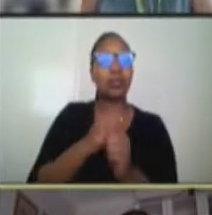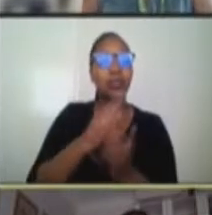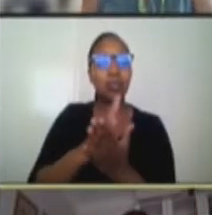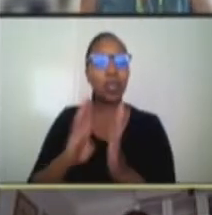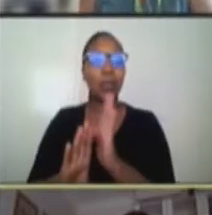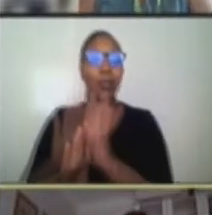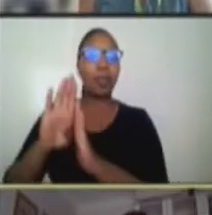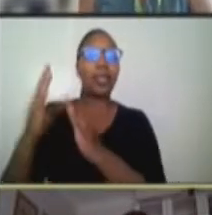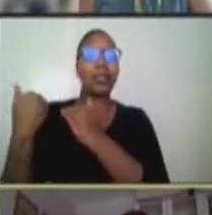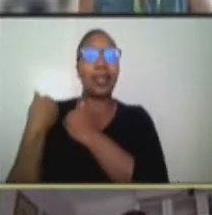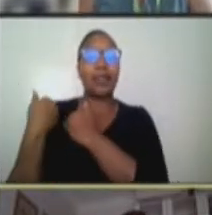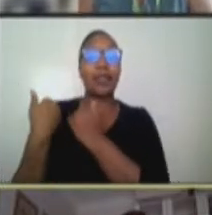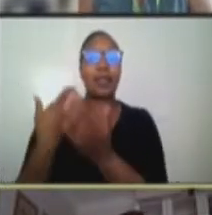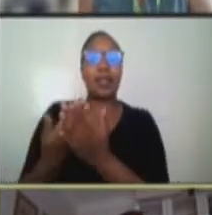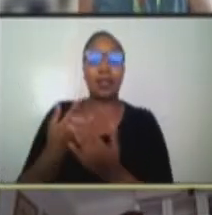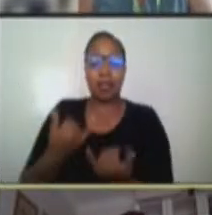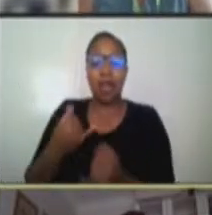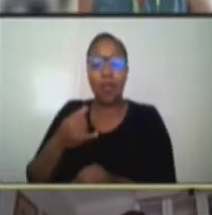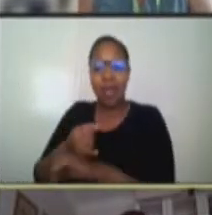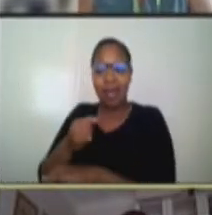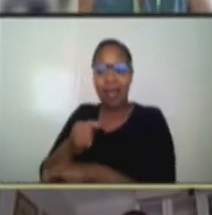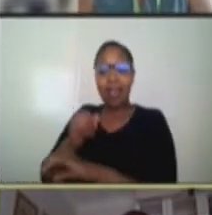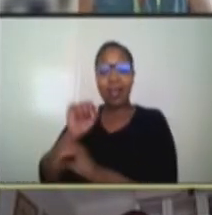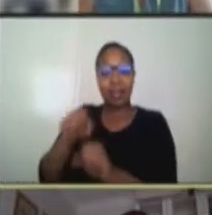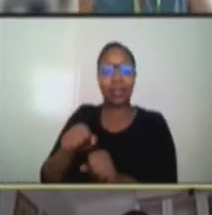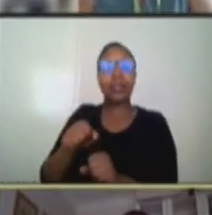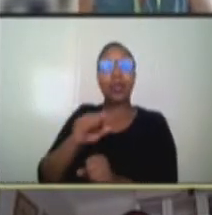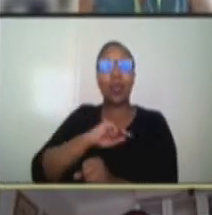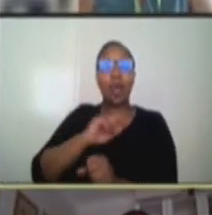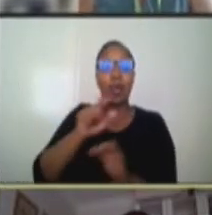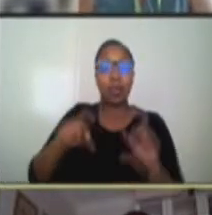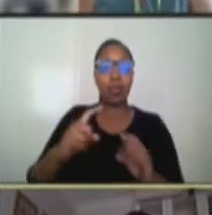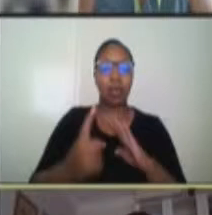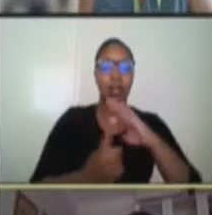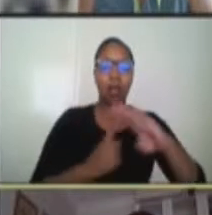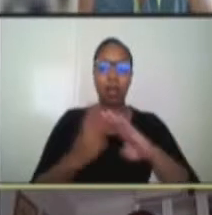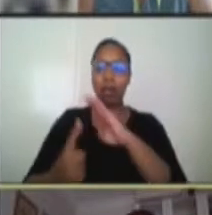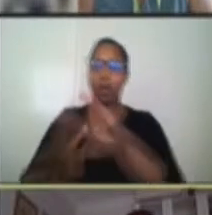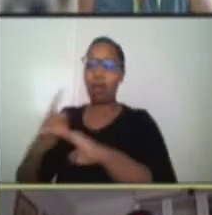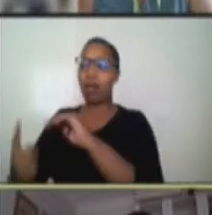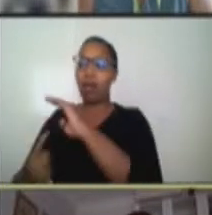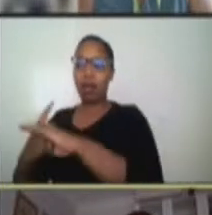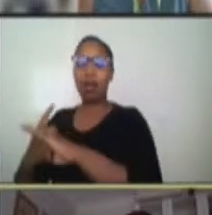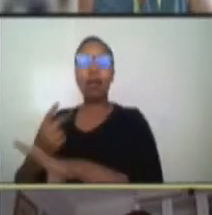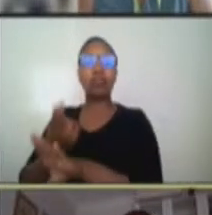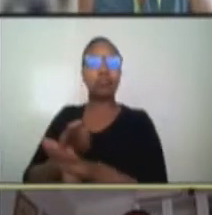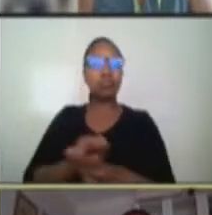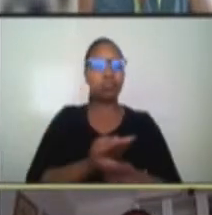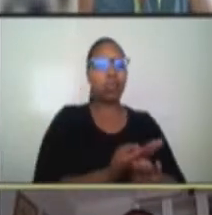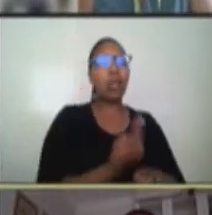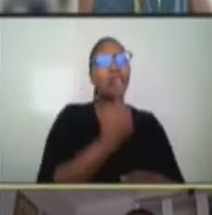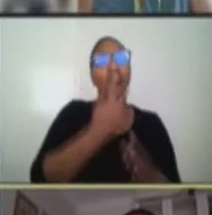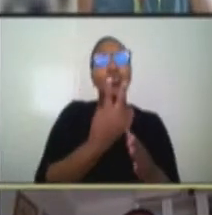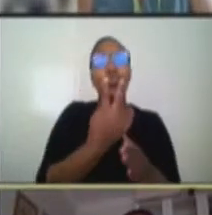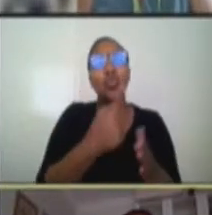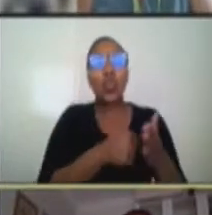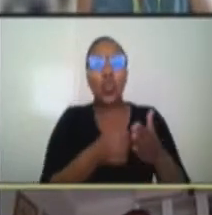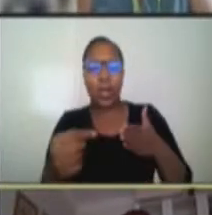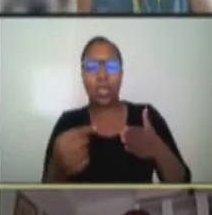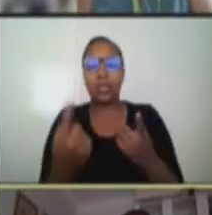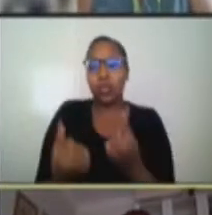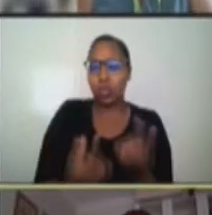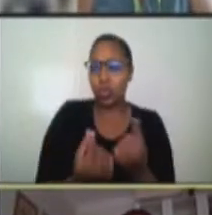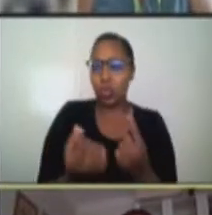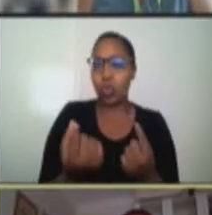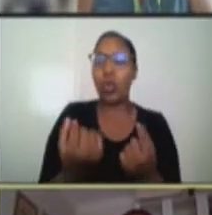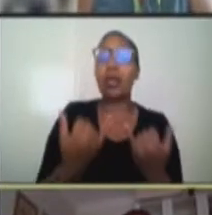early. Admissions do lag by about 2 weeks after cases, and it takes some time for patients to have an outcome. So I think this